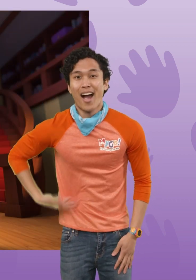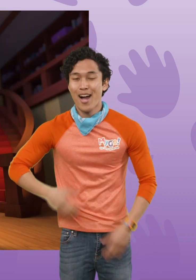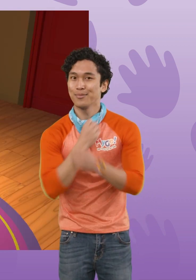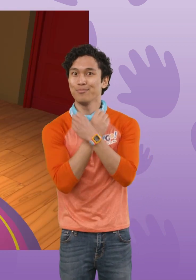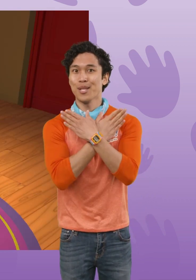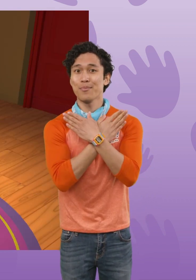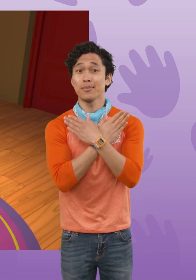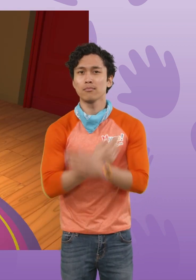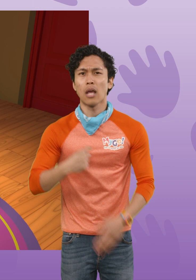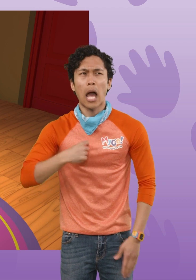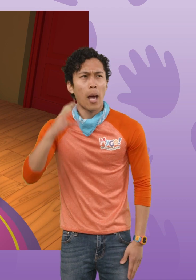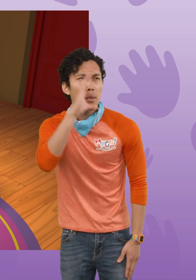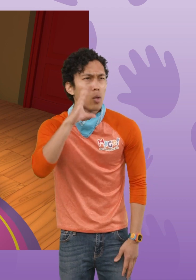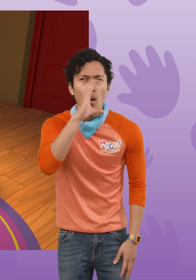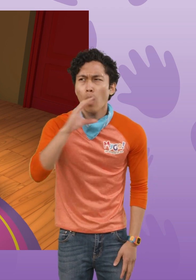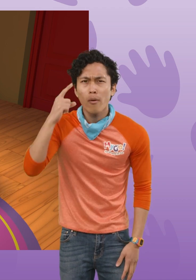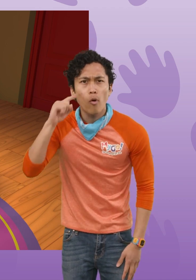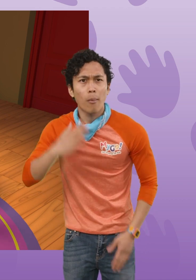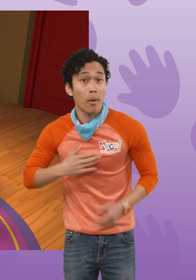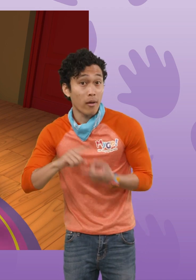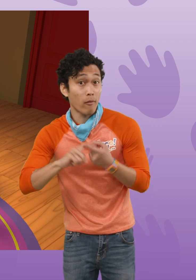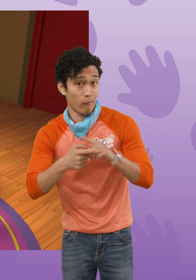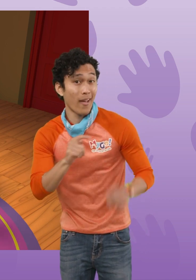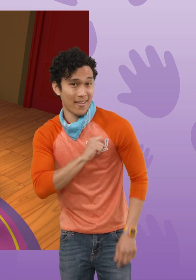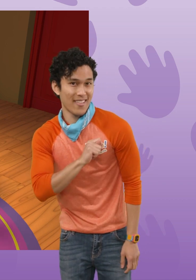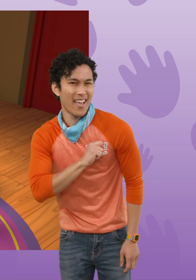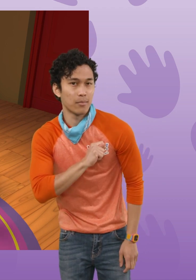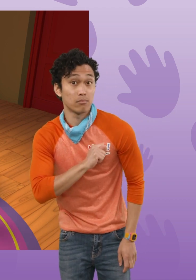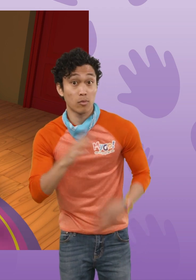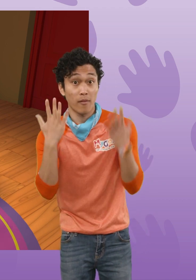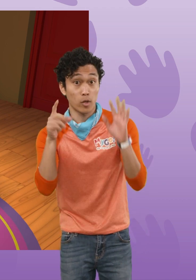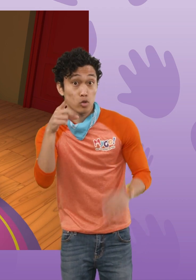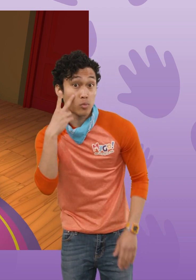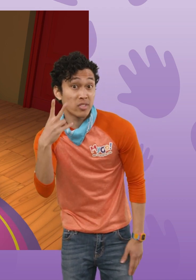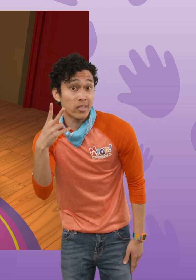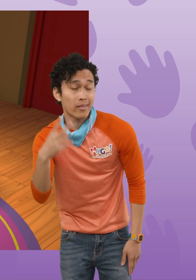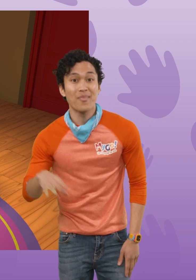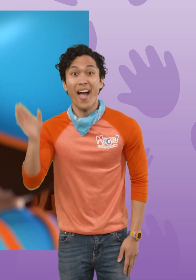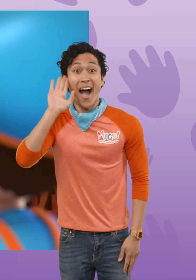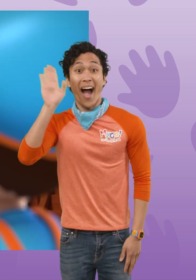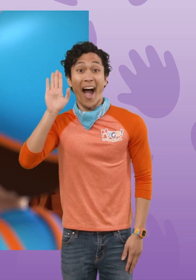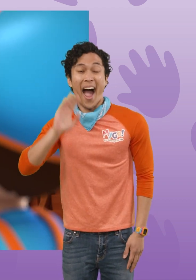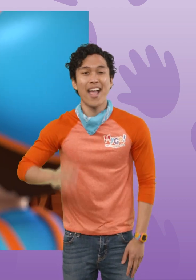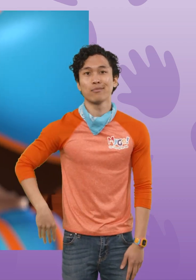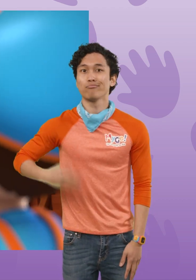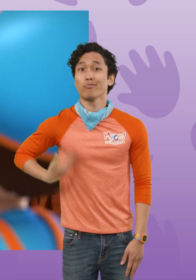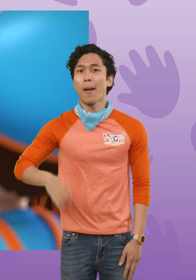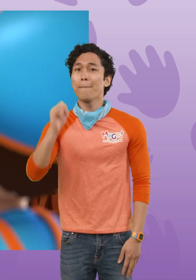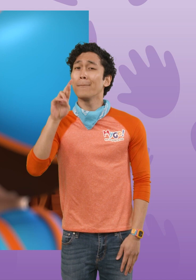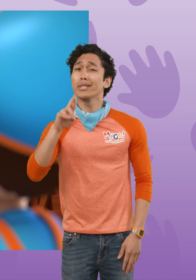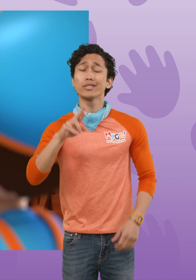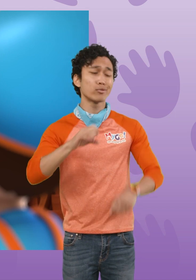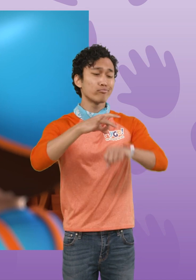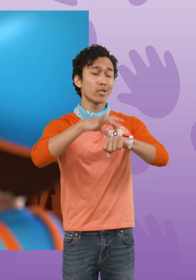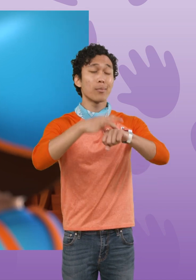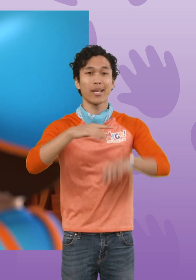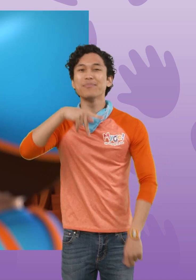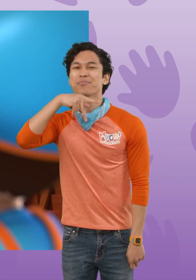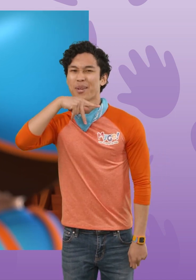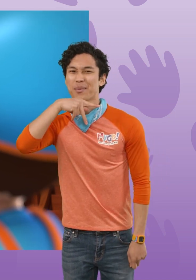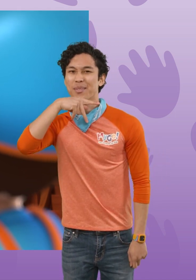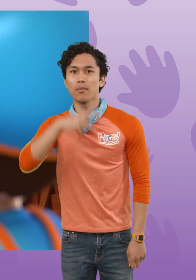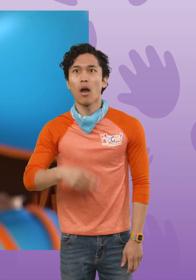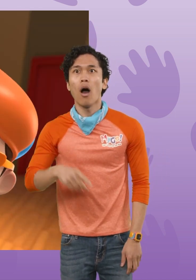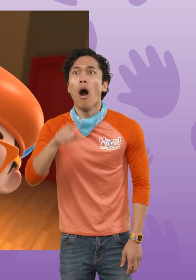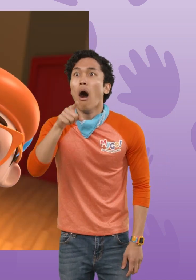Hi, it's me, Blippi. I'm looking for my friend Tabs. Have you seen her? Hi, Blippi. I'm Mr. Pumpkin.